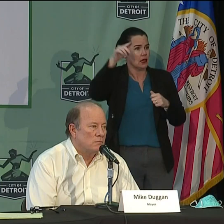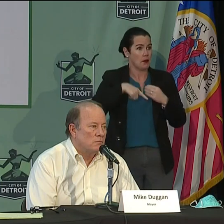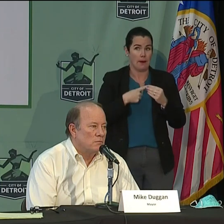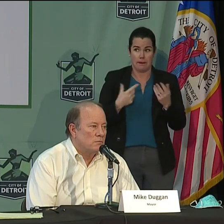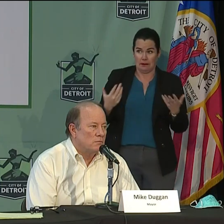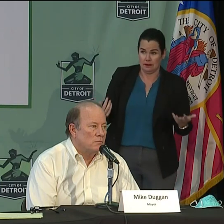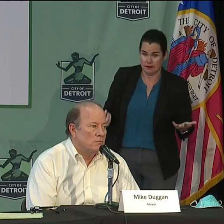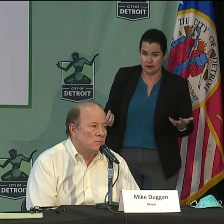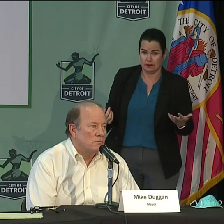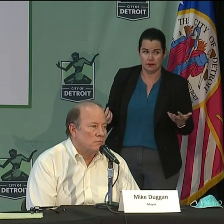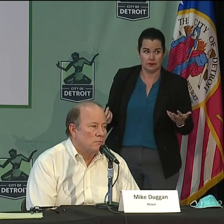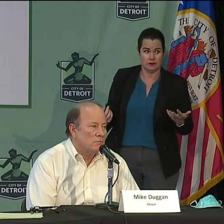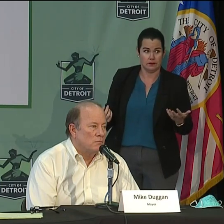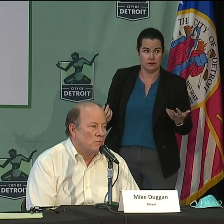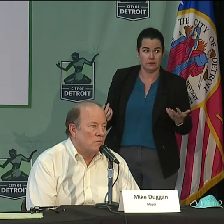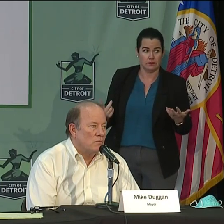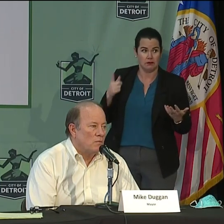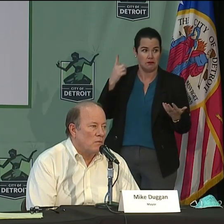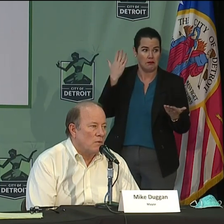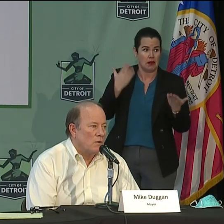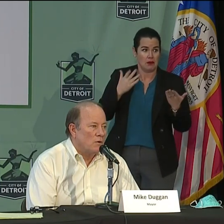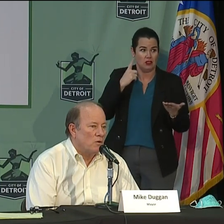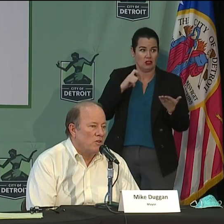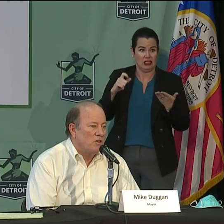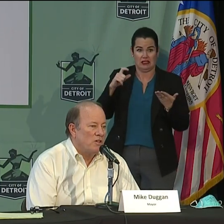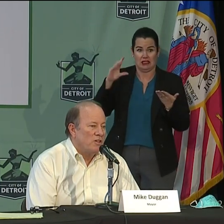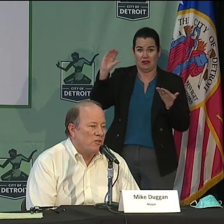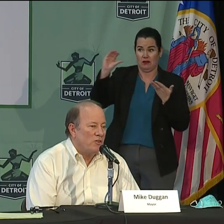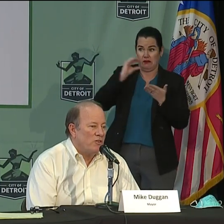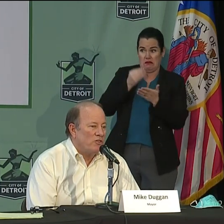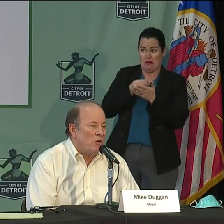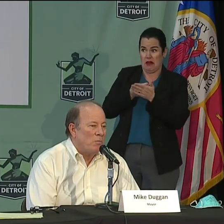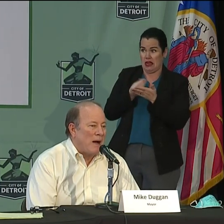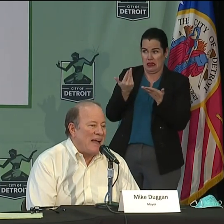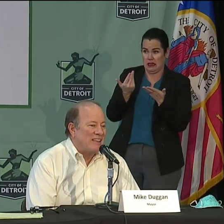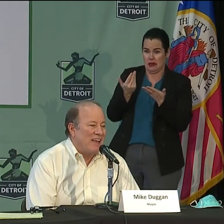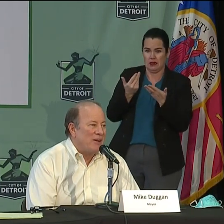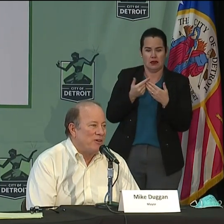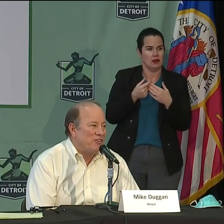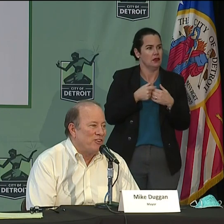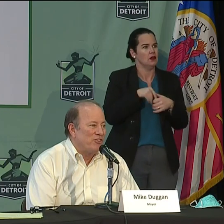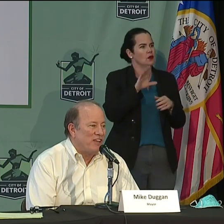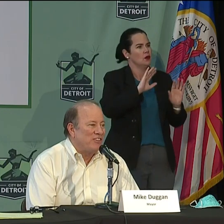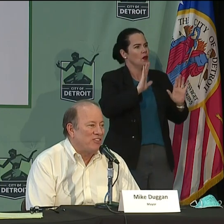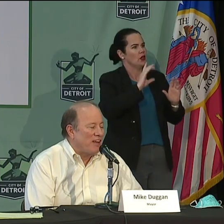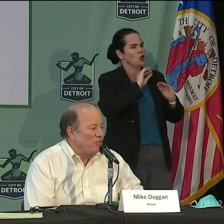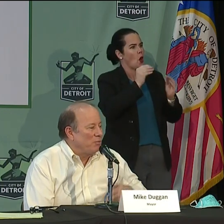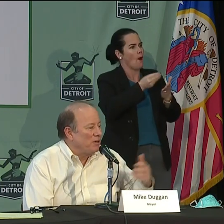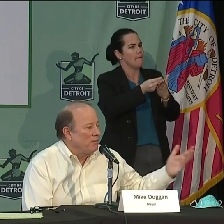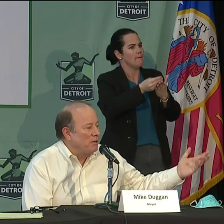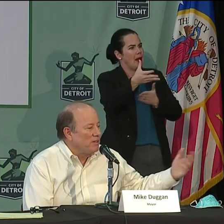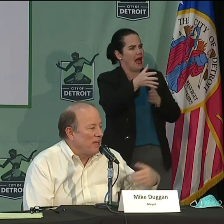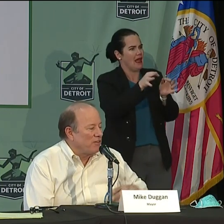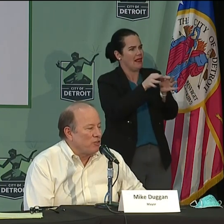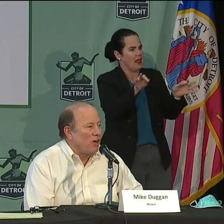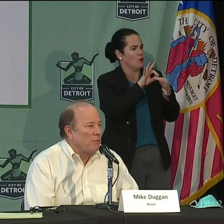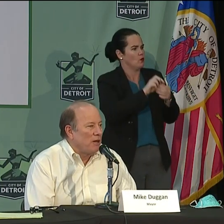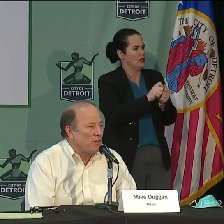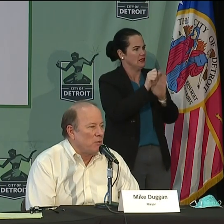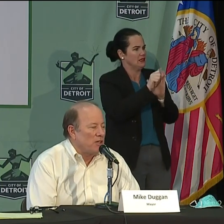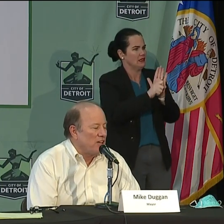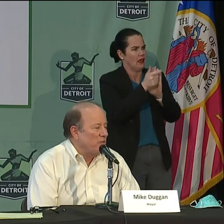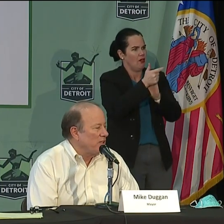this year be a buy just because of the crisis? There's no buy language in the state statute, but Dave can